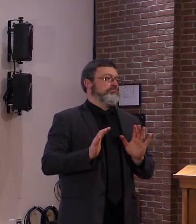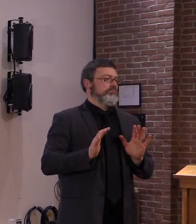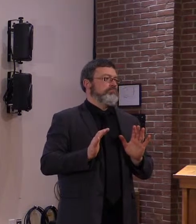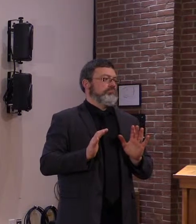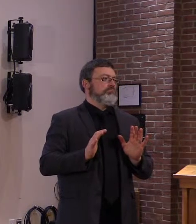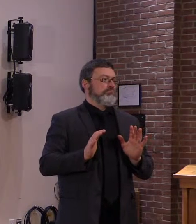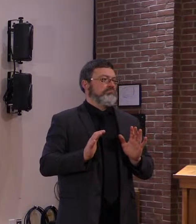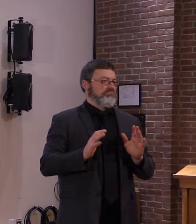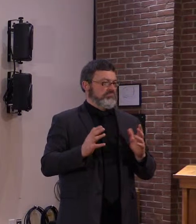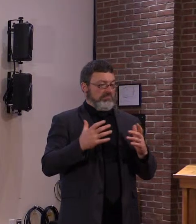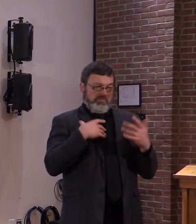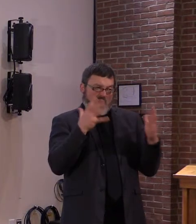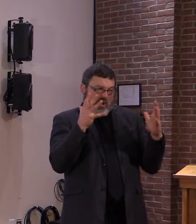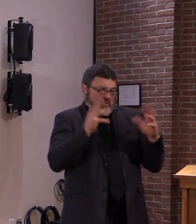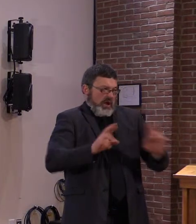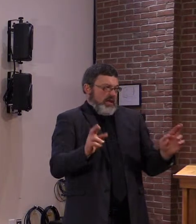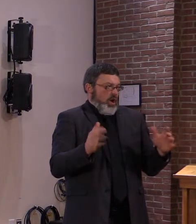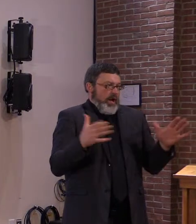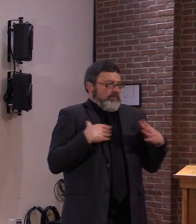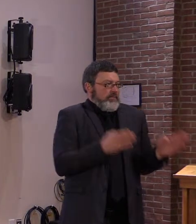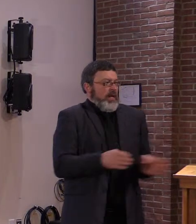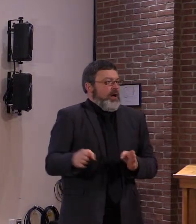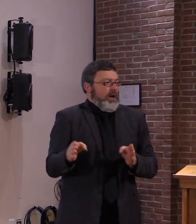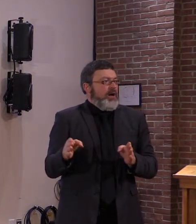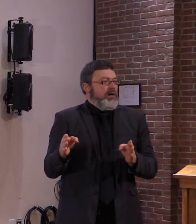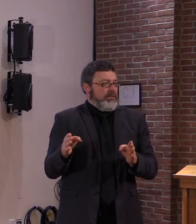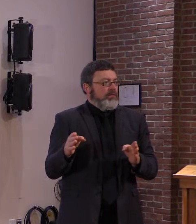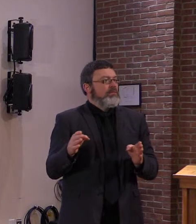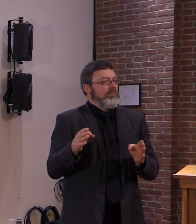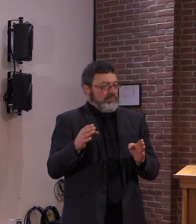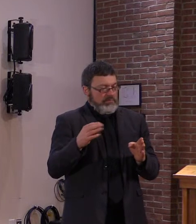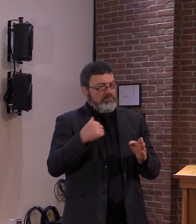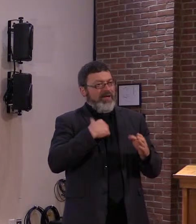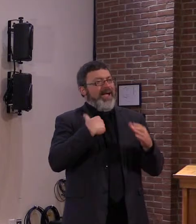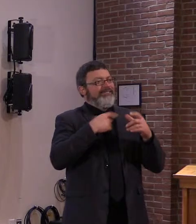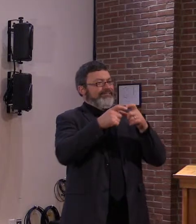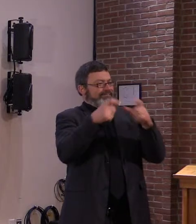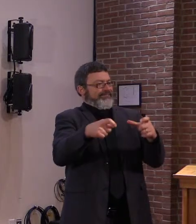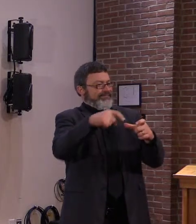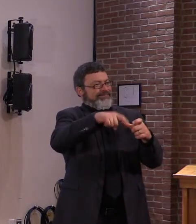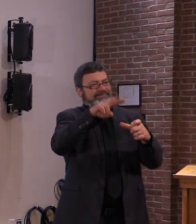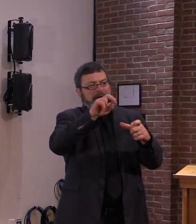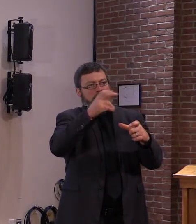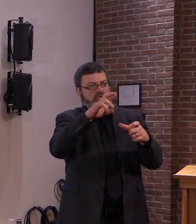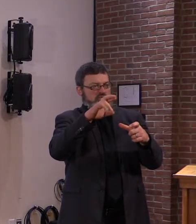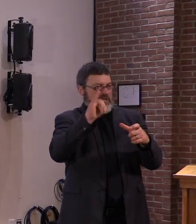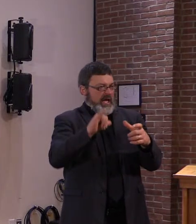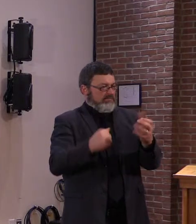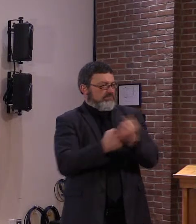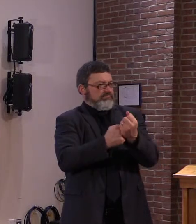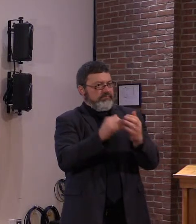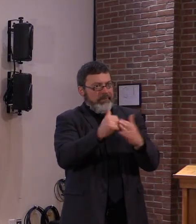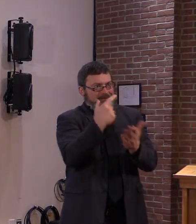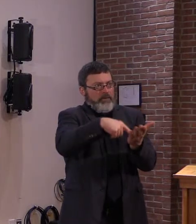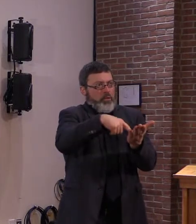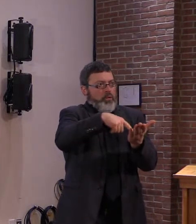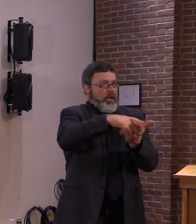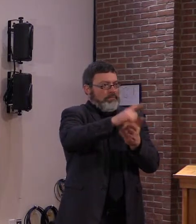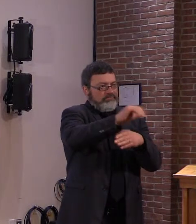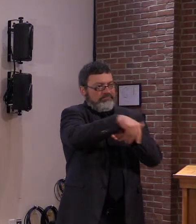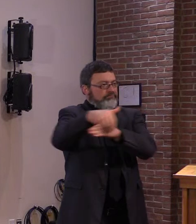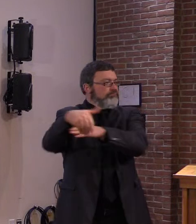disclose about the outbreak in St. Albans? Again, I just want to correct the record on that one, Greg. We